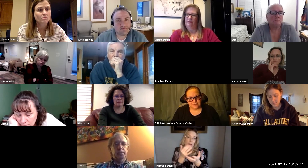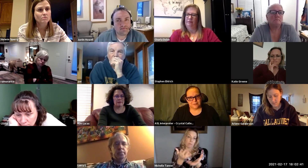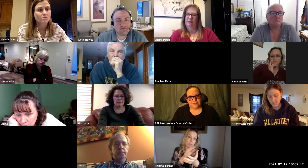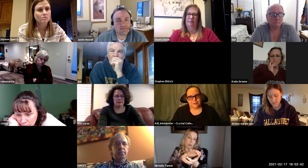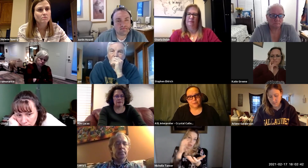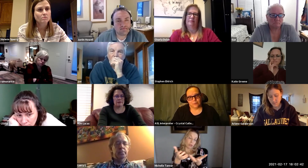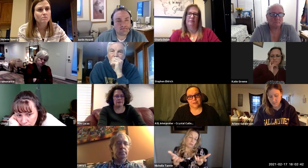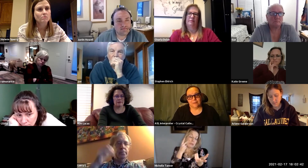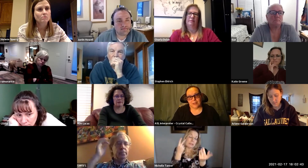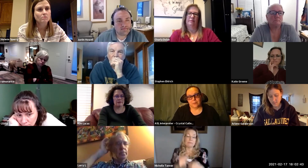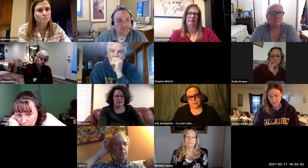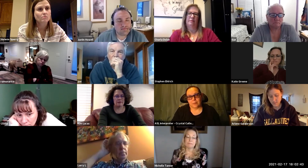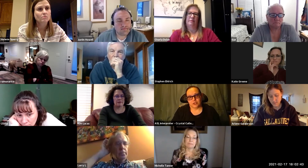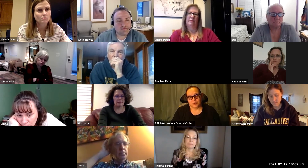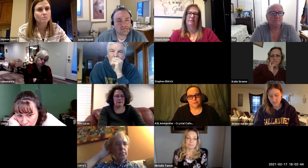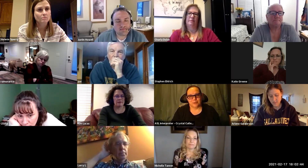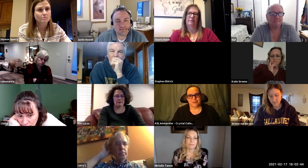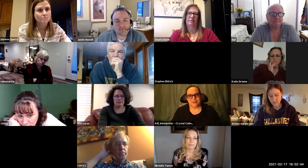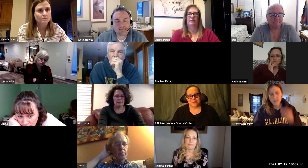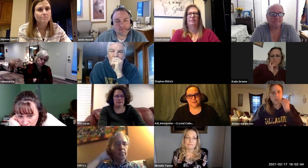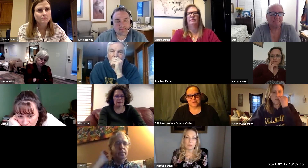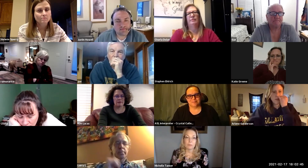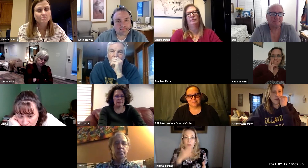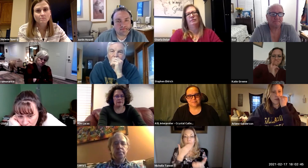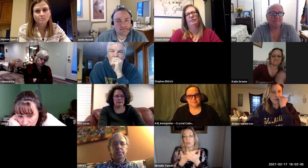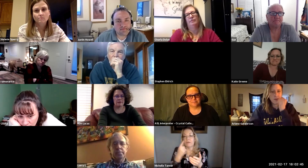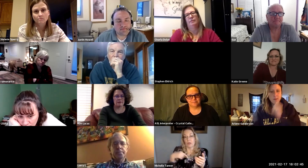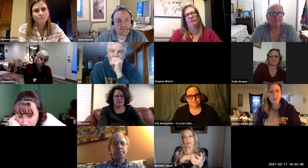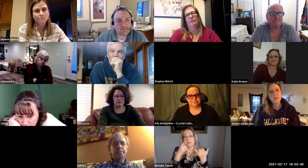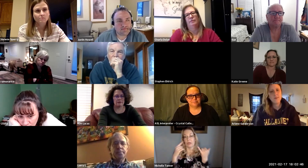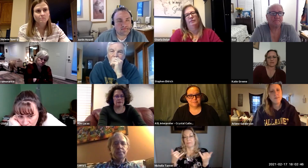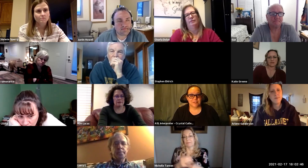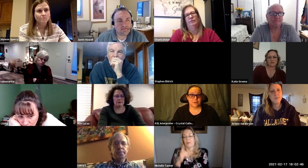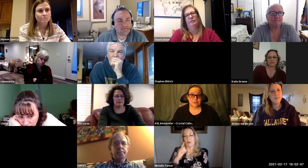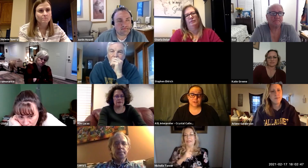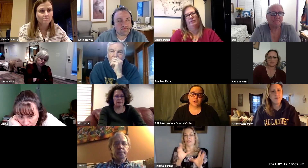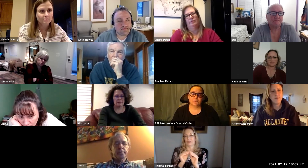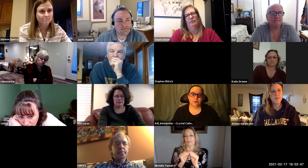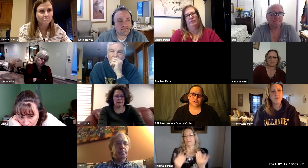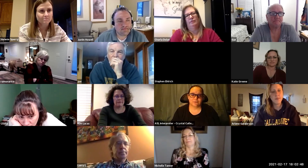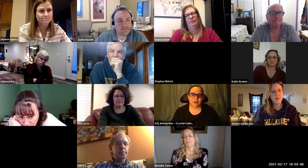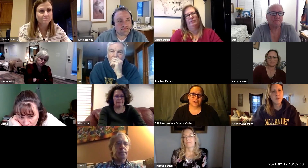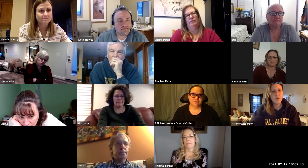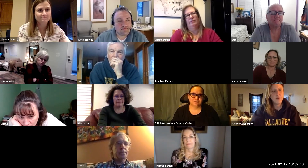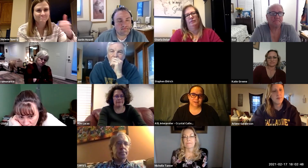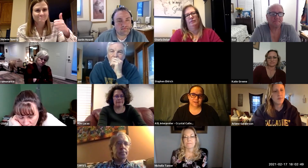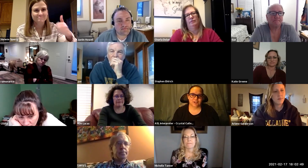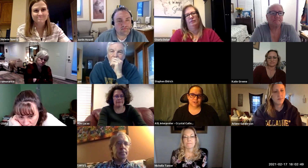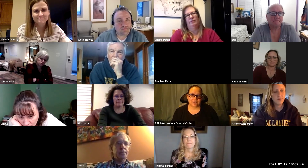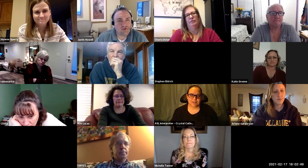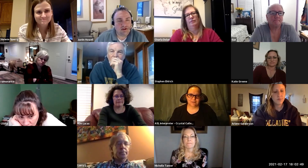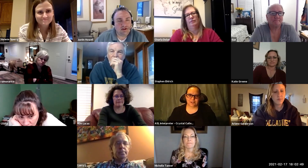hopefully we can get that much approved, but we'll see how it goes. So it's looking good for us so far with